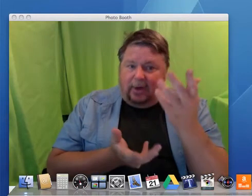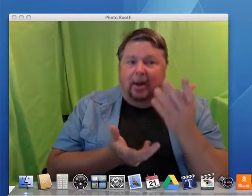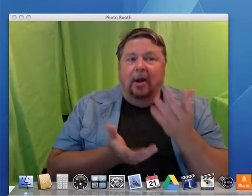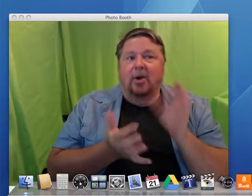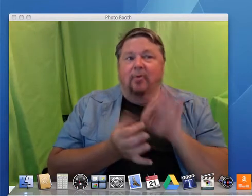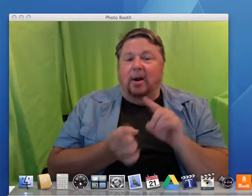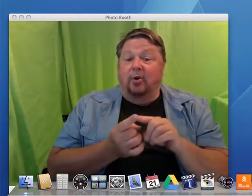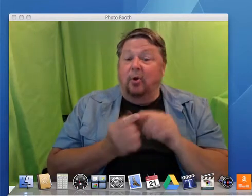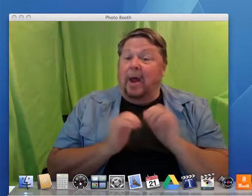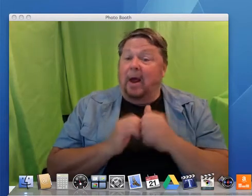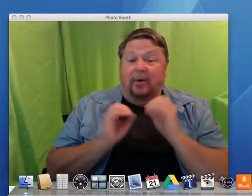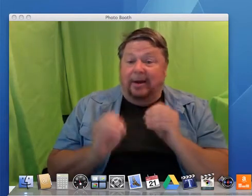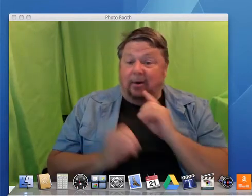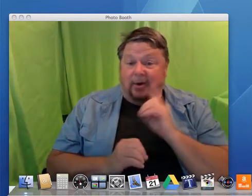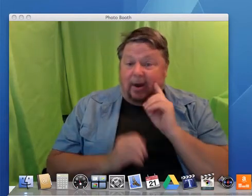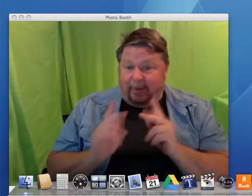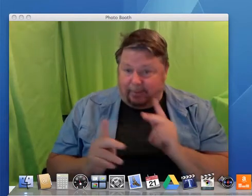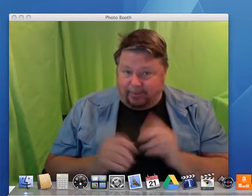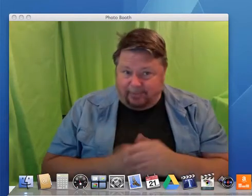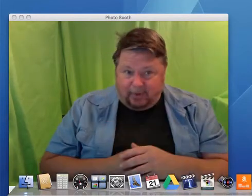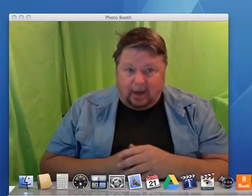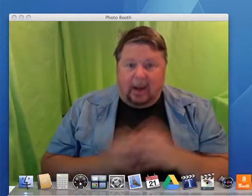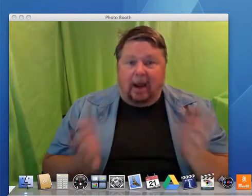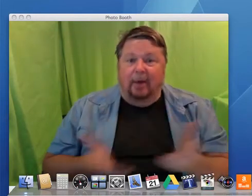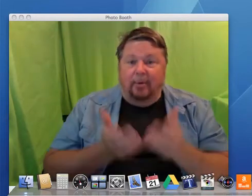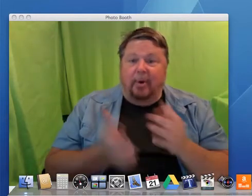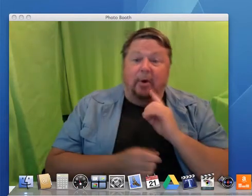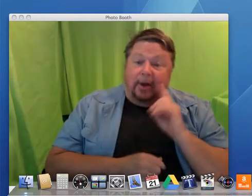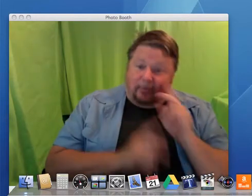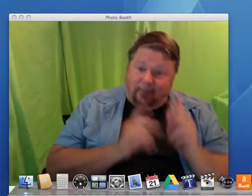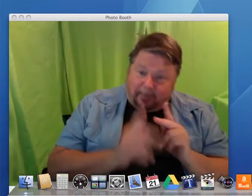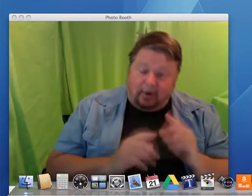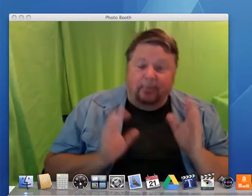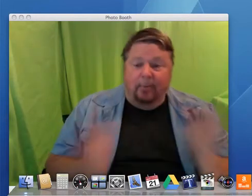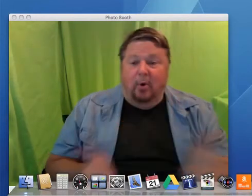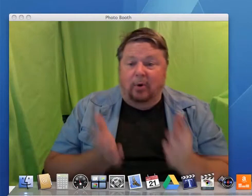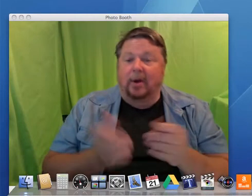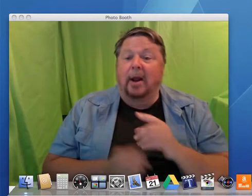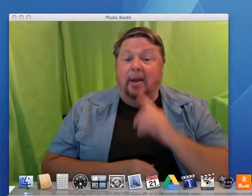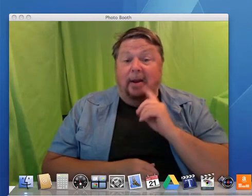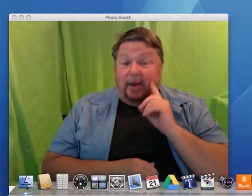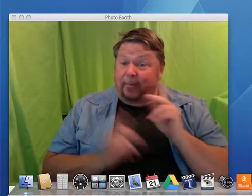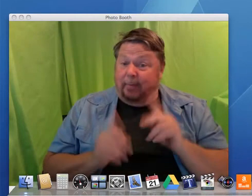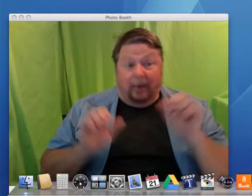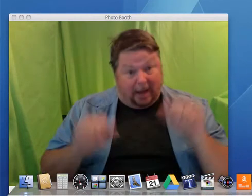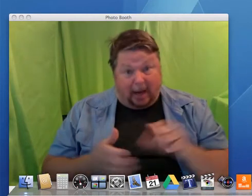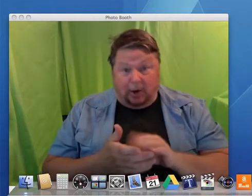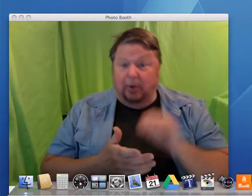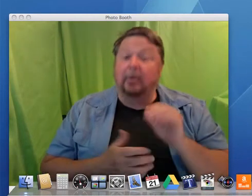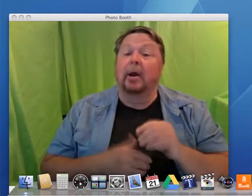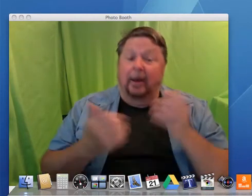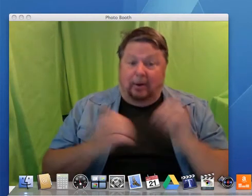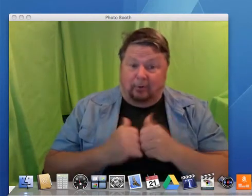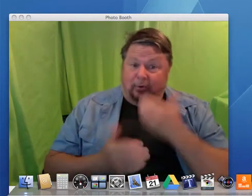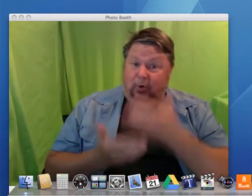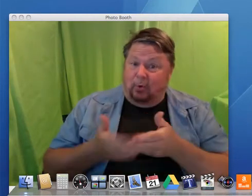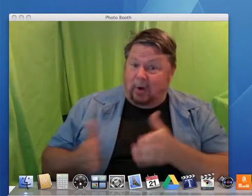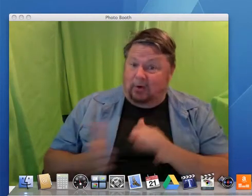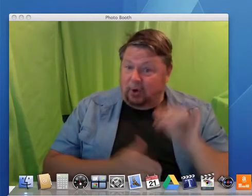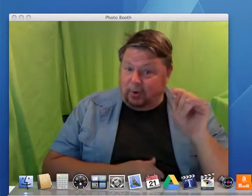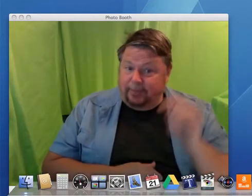information related to how to teach deaf people. And it promoted deaf people. It promoted that deaf people can't learn. Here's